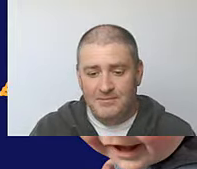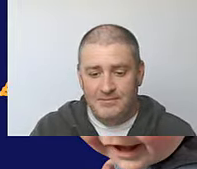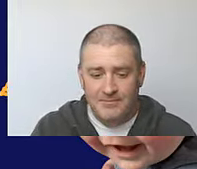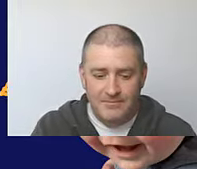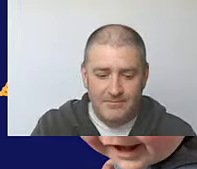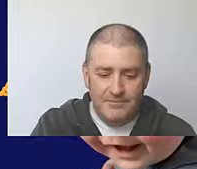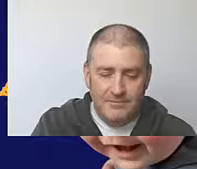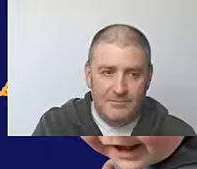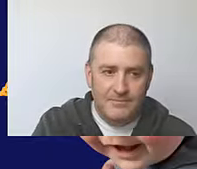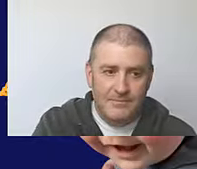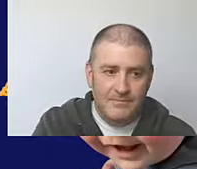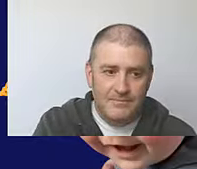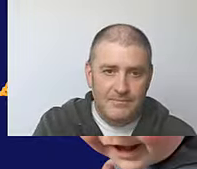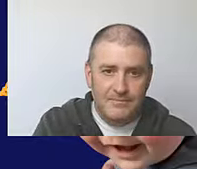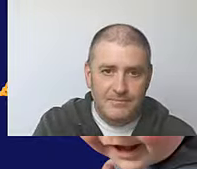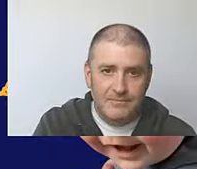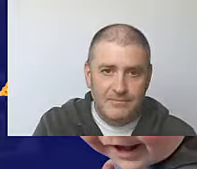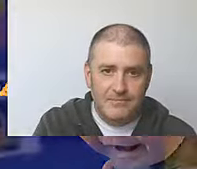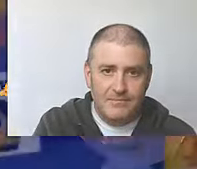with.